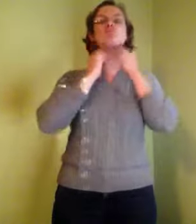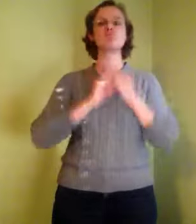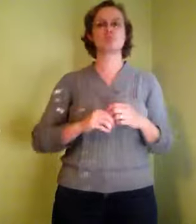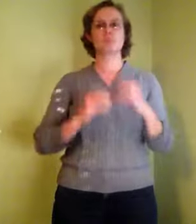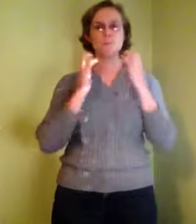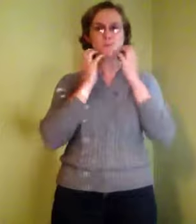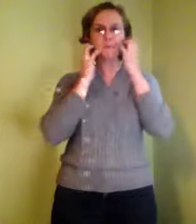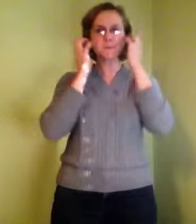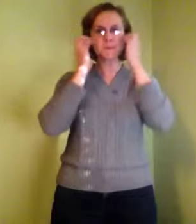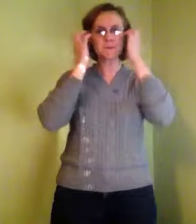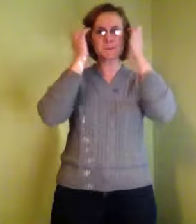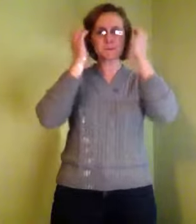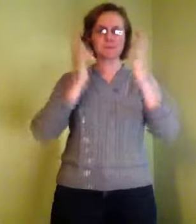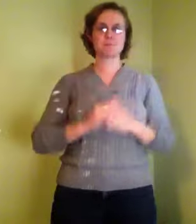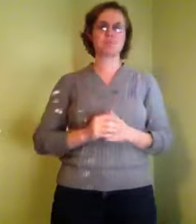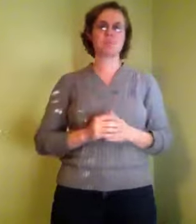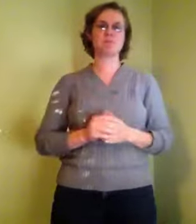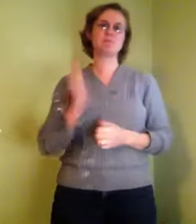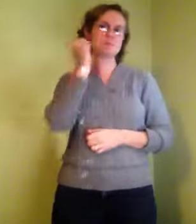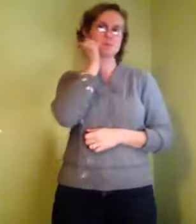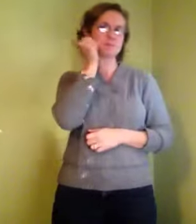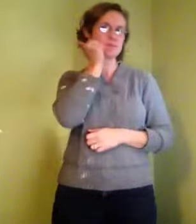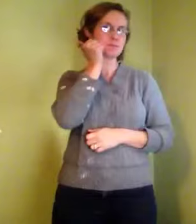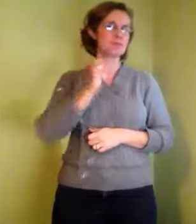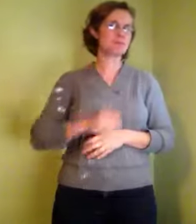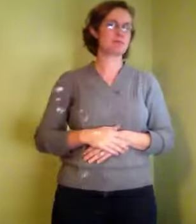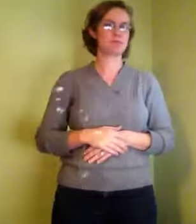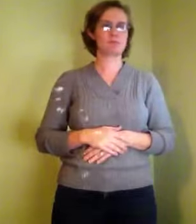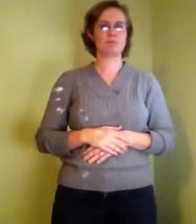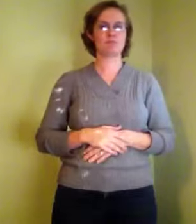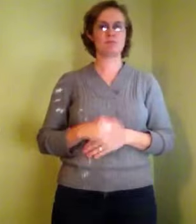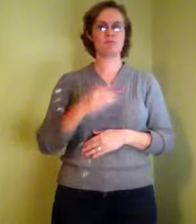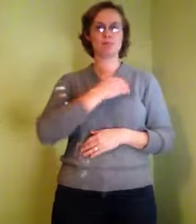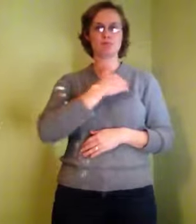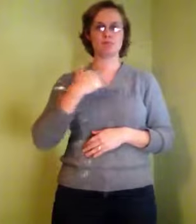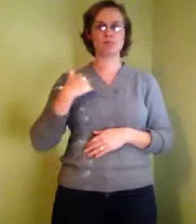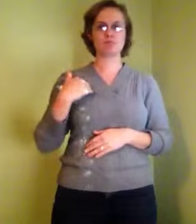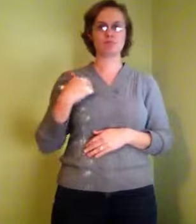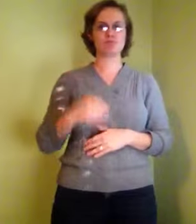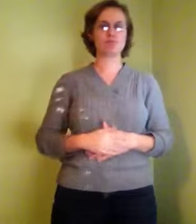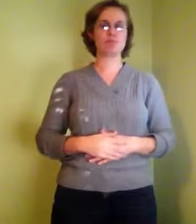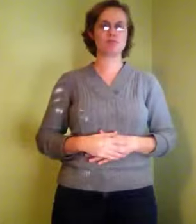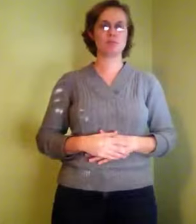Measles, Menstruation, Breast, Pregnant,